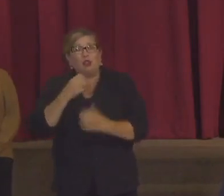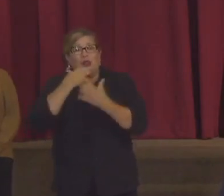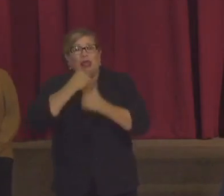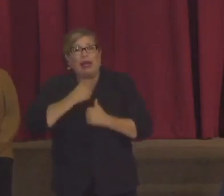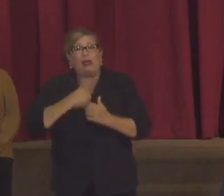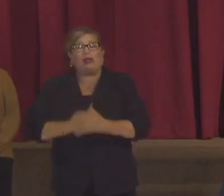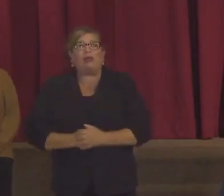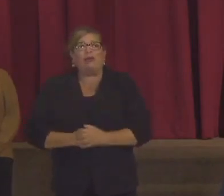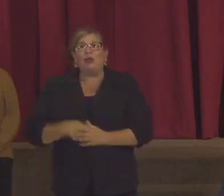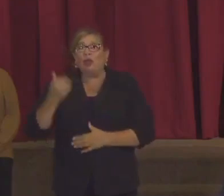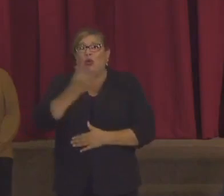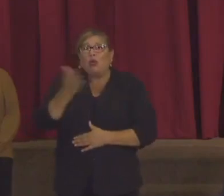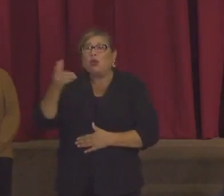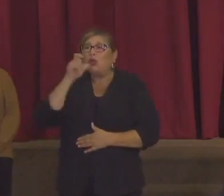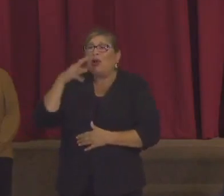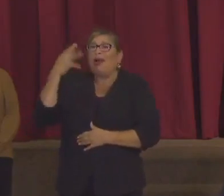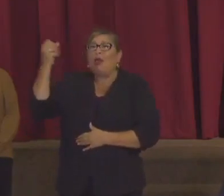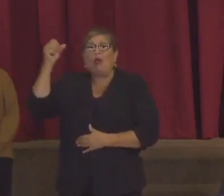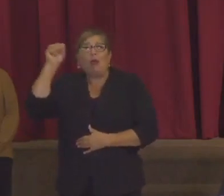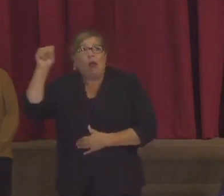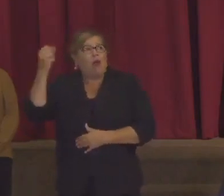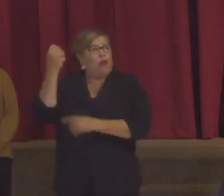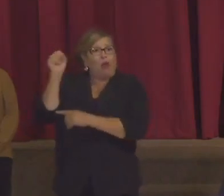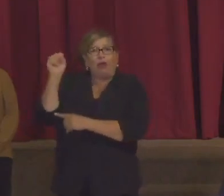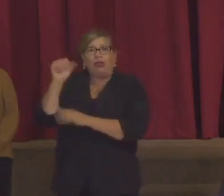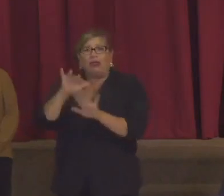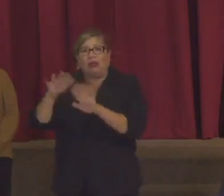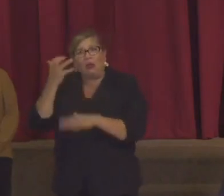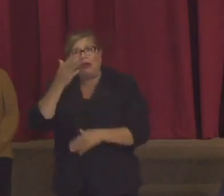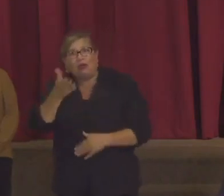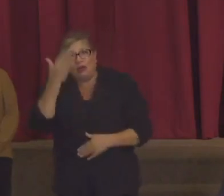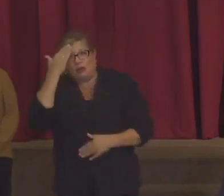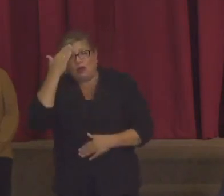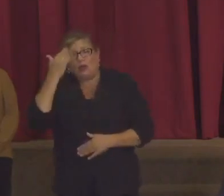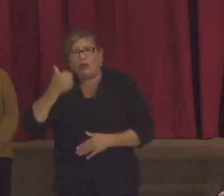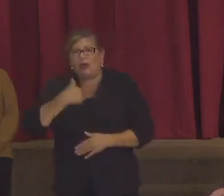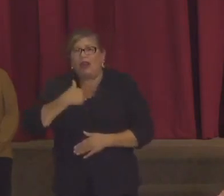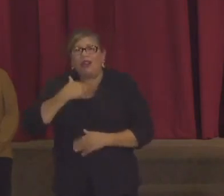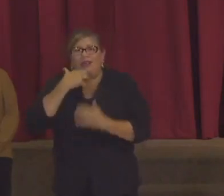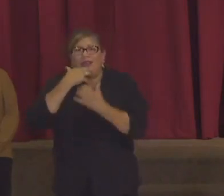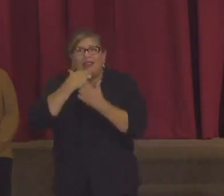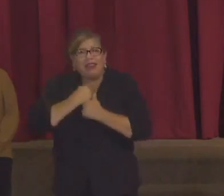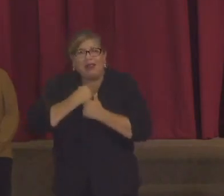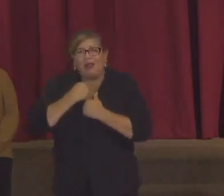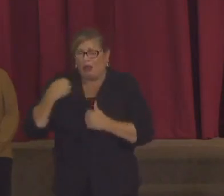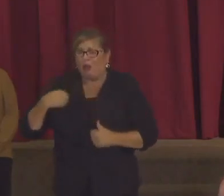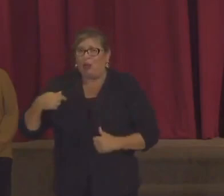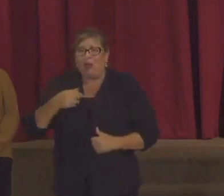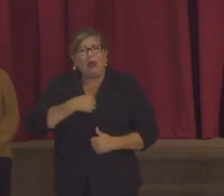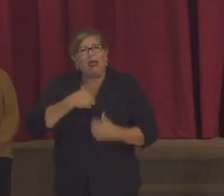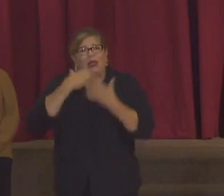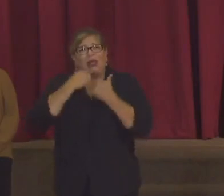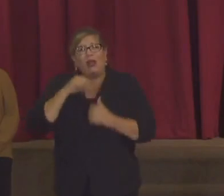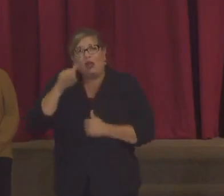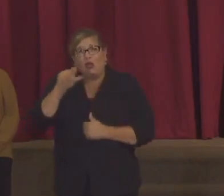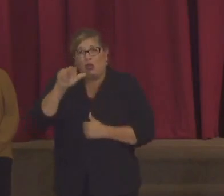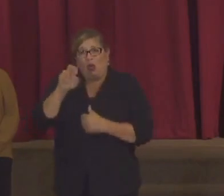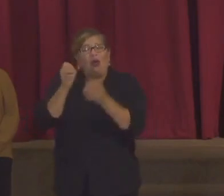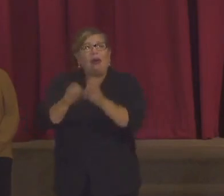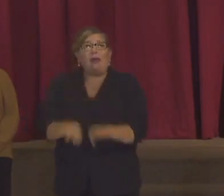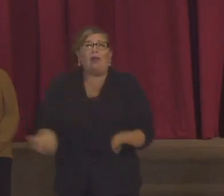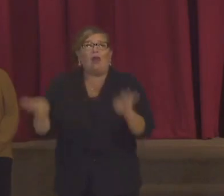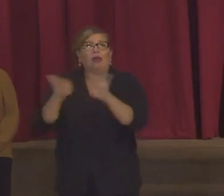know you matter. And I want you to know I care, we care. And I don't want to just demonstrate